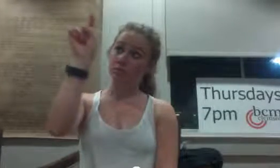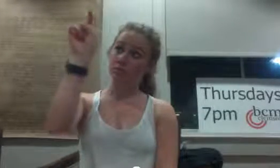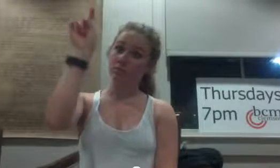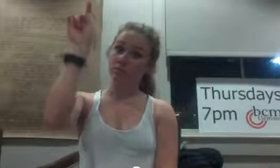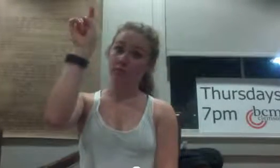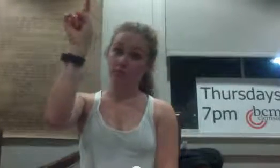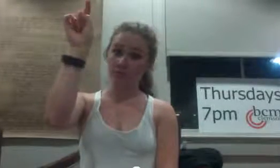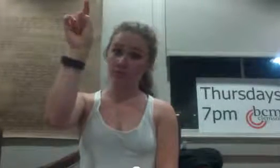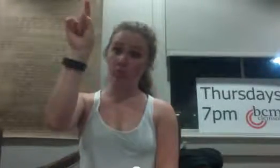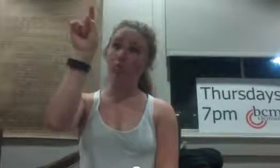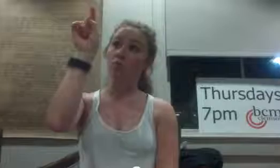dots